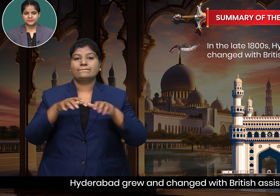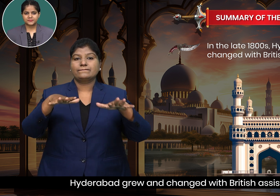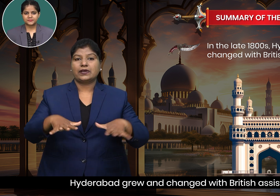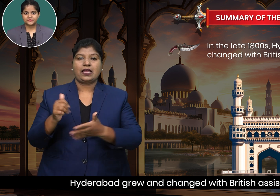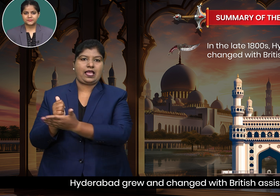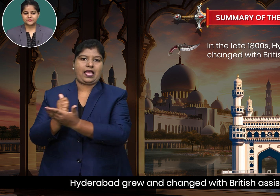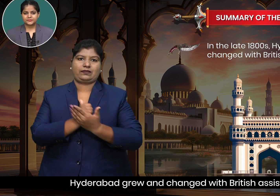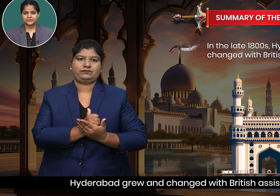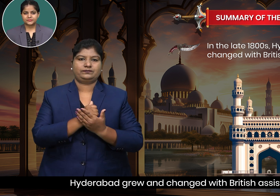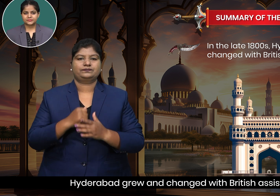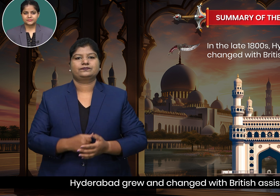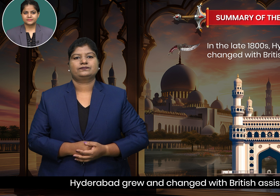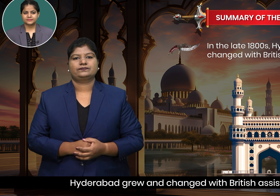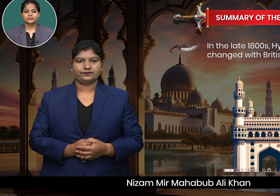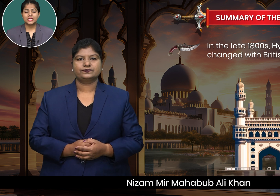assistance.